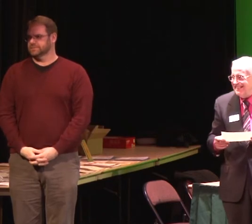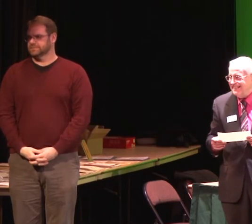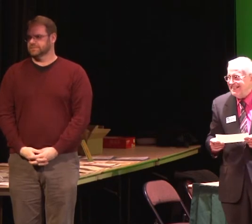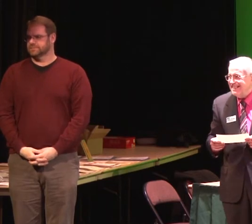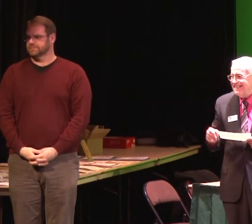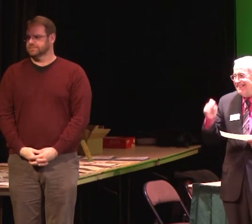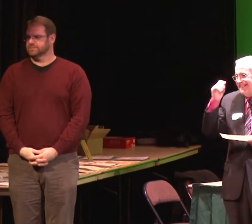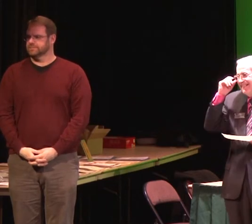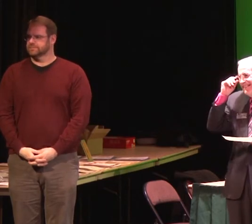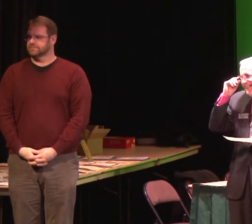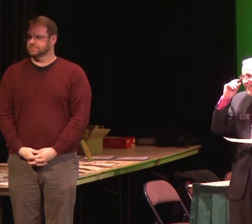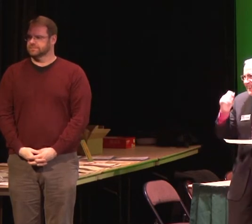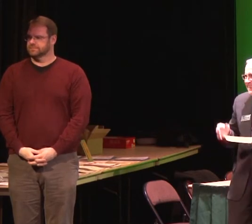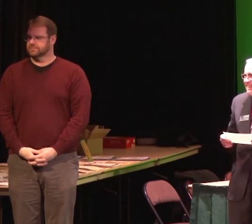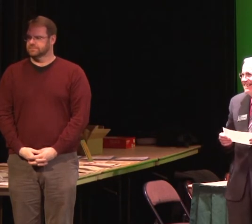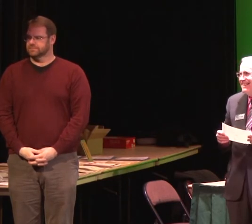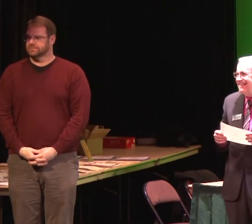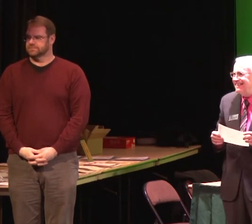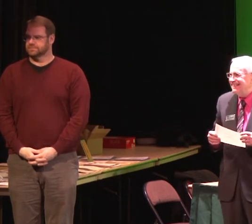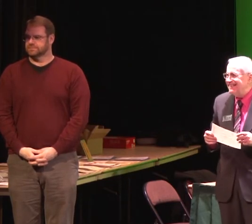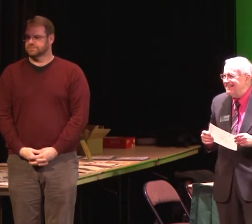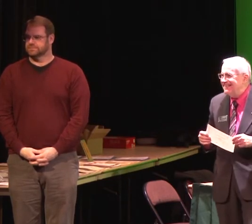Yes.